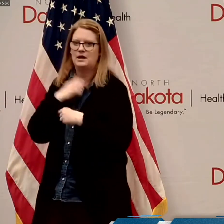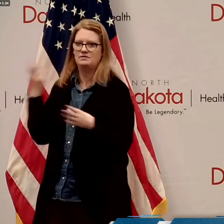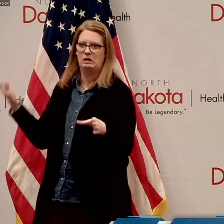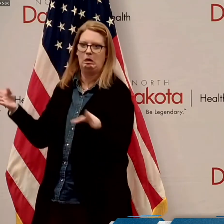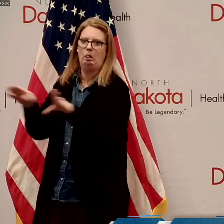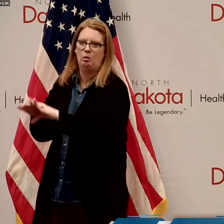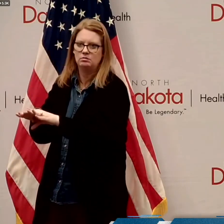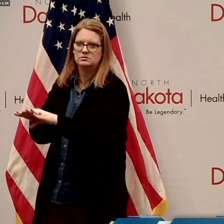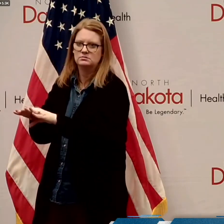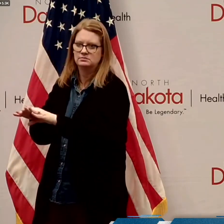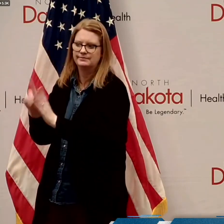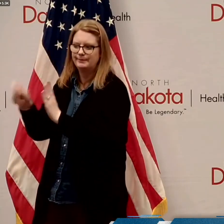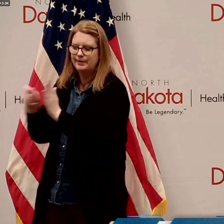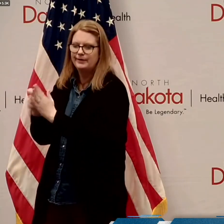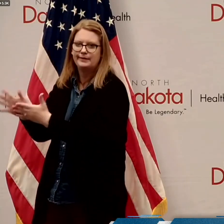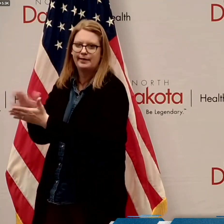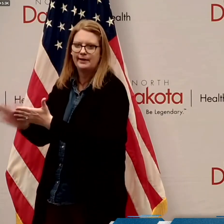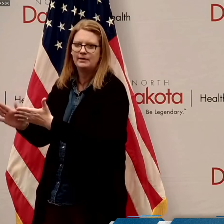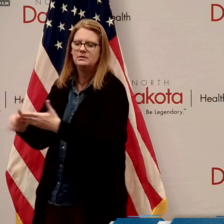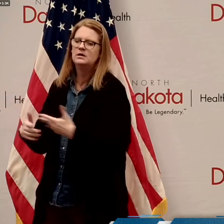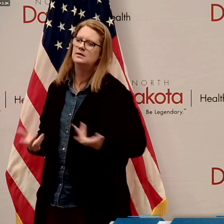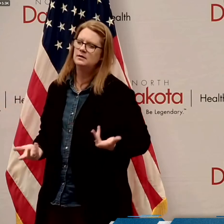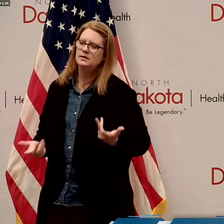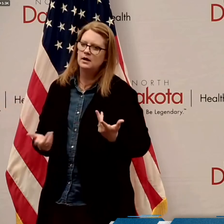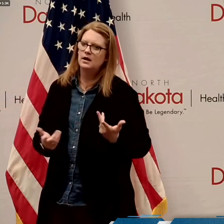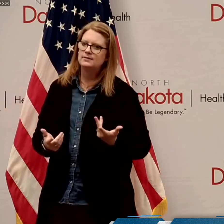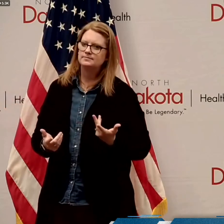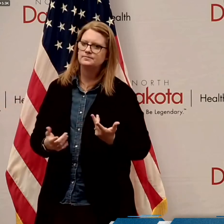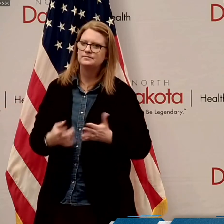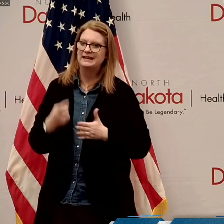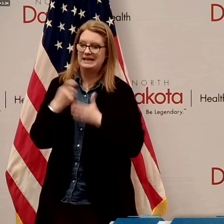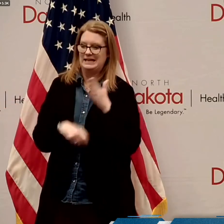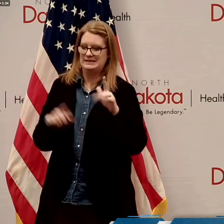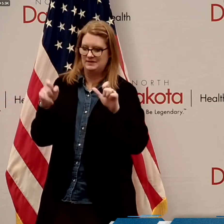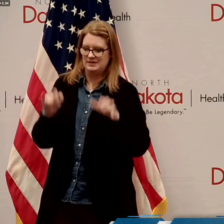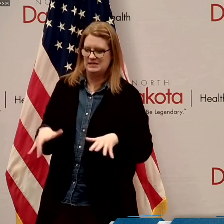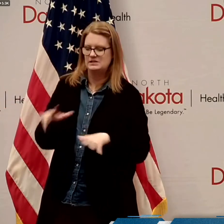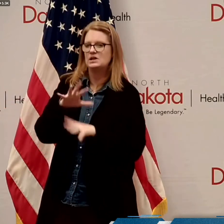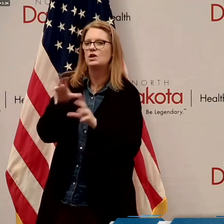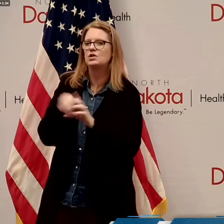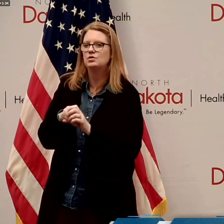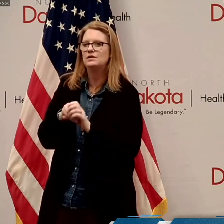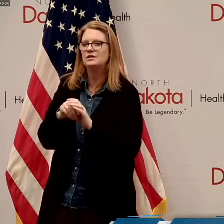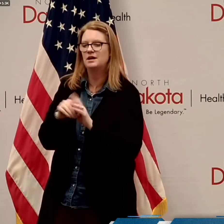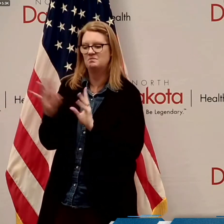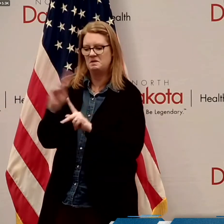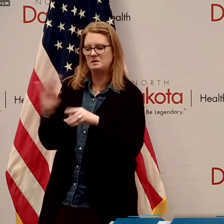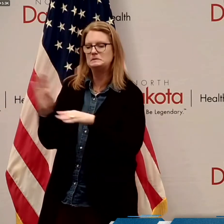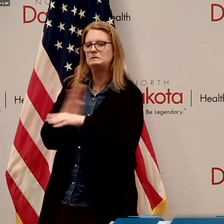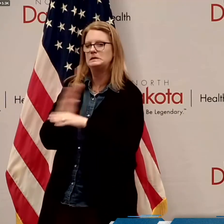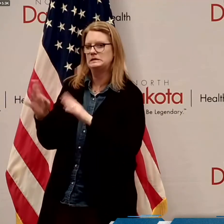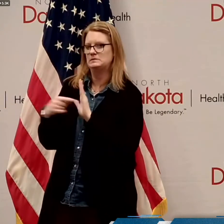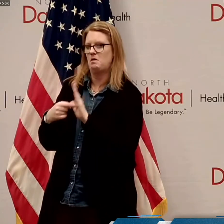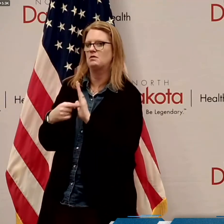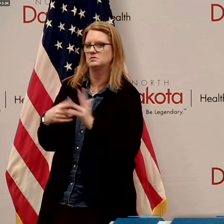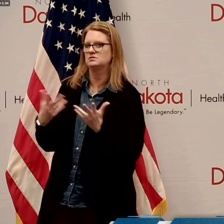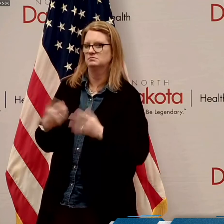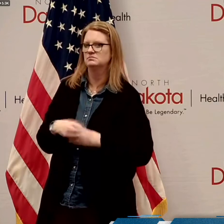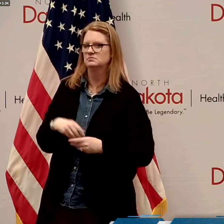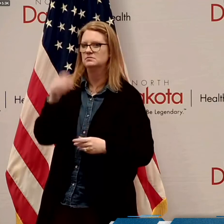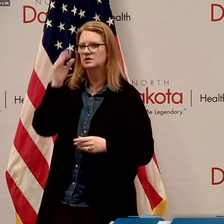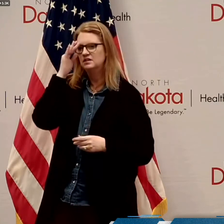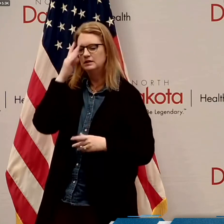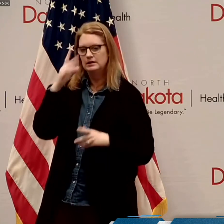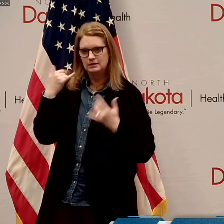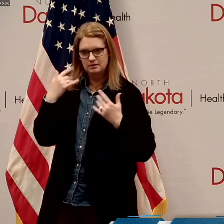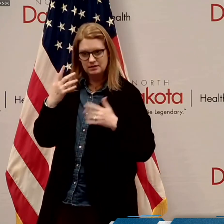down for a period of time. So I think you're going to see a cost of testing built into people's business models going forward. Those tests aren't